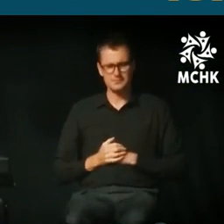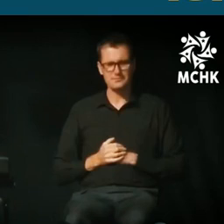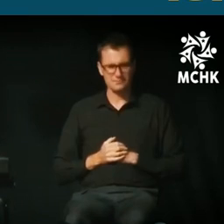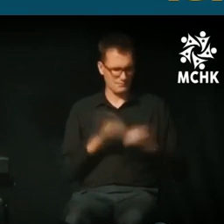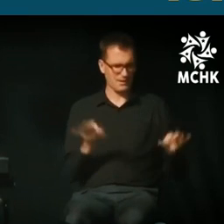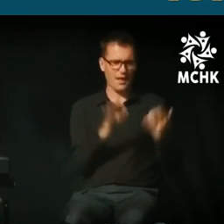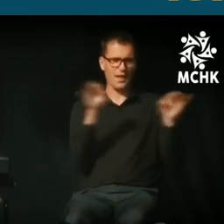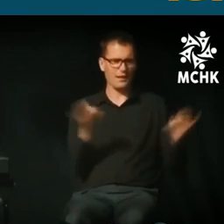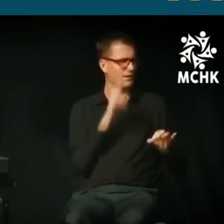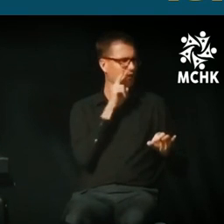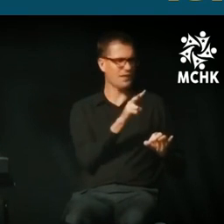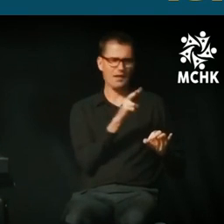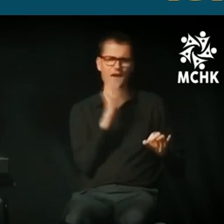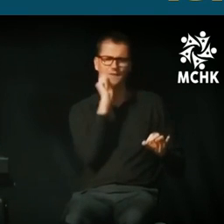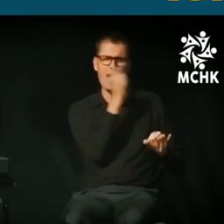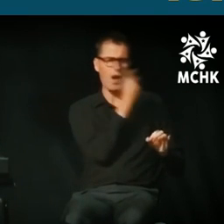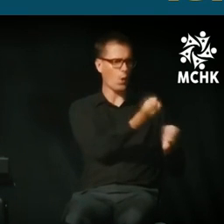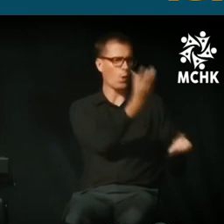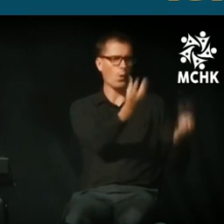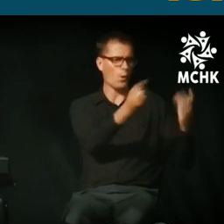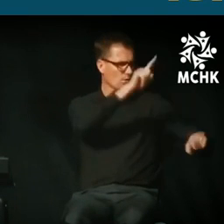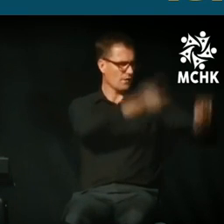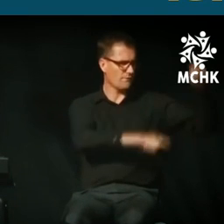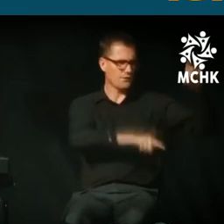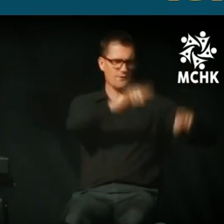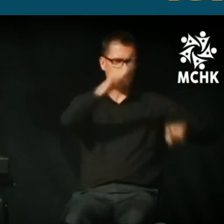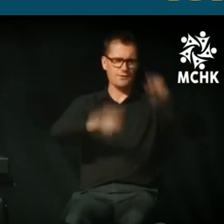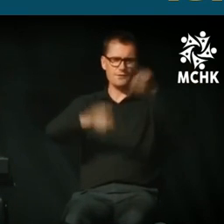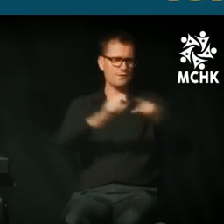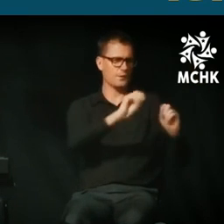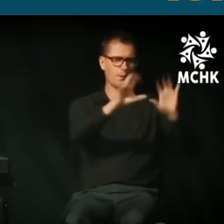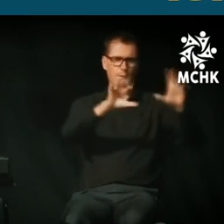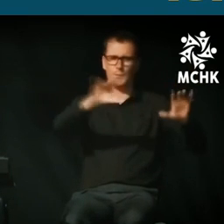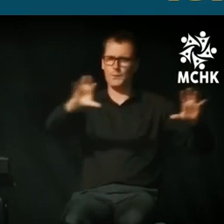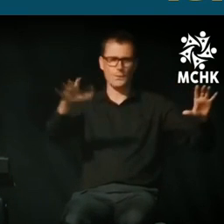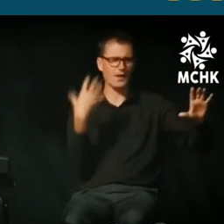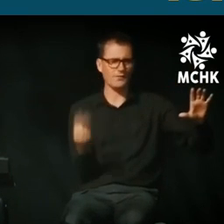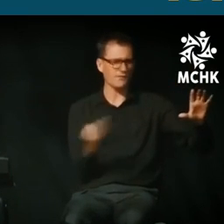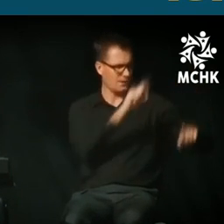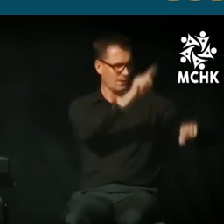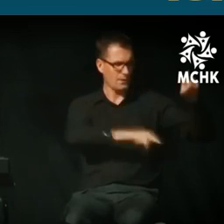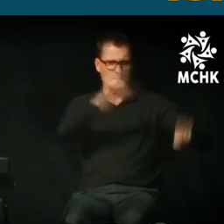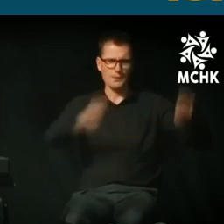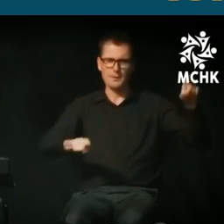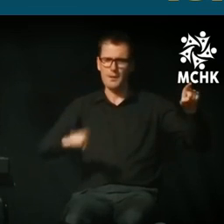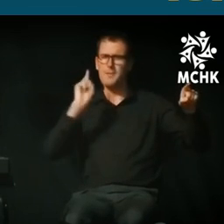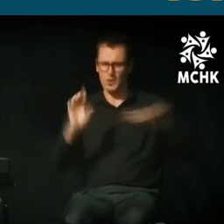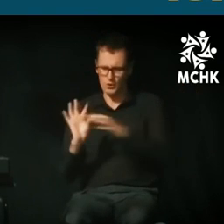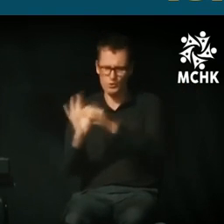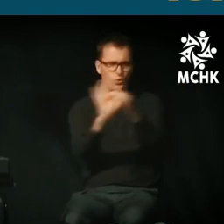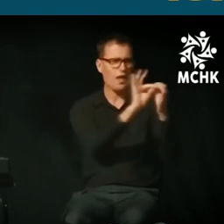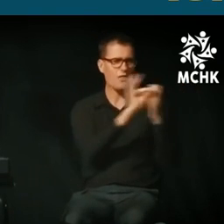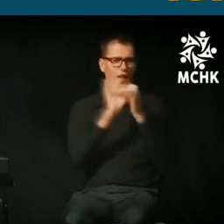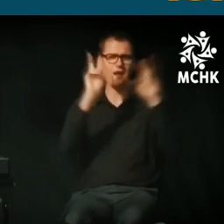we see different types of flowers. They are different, but together they